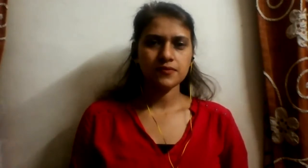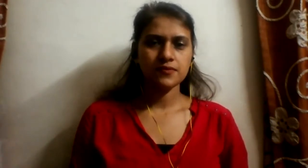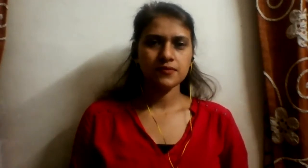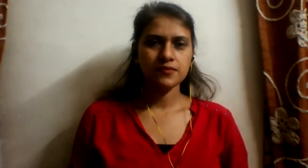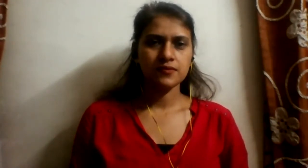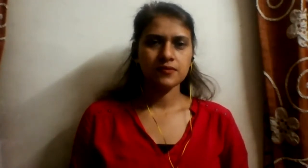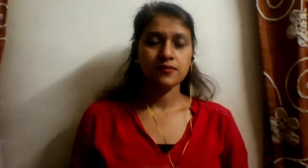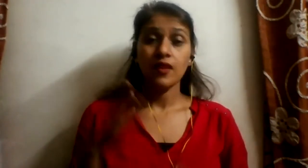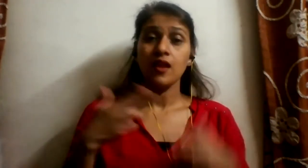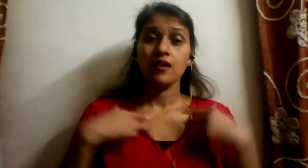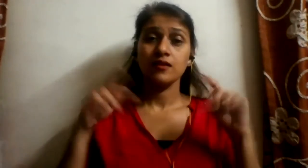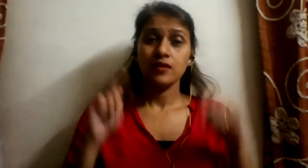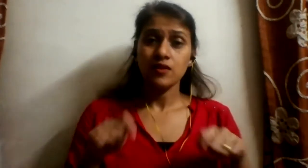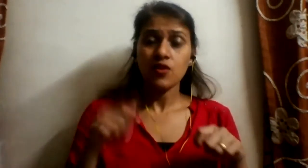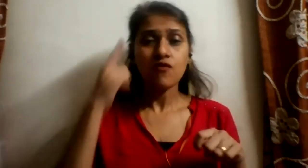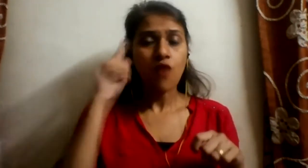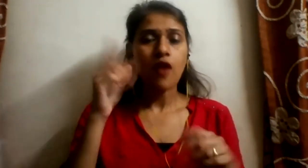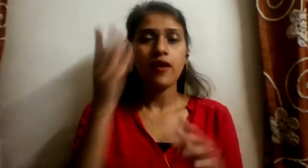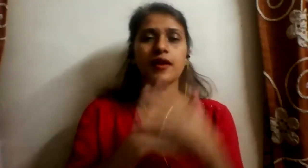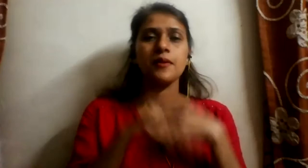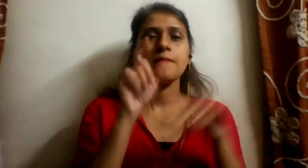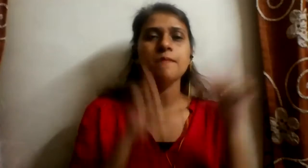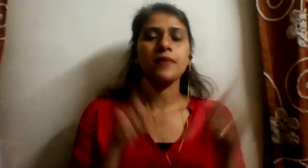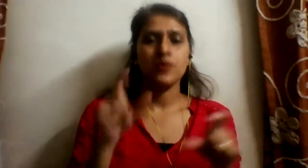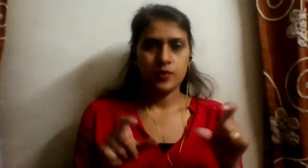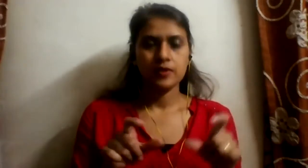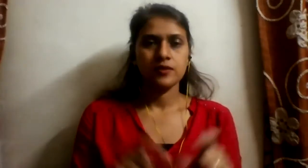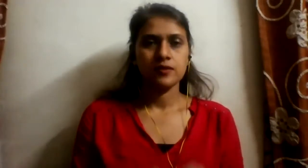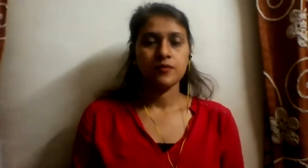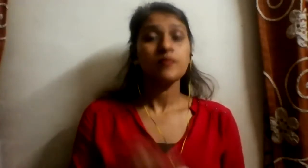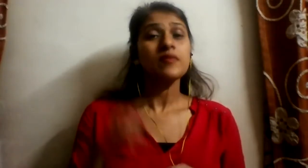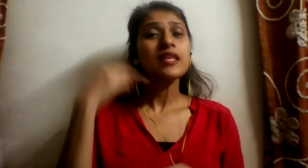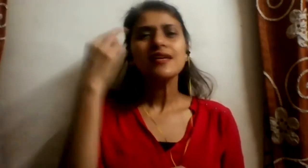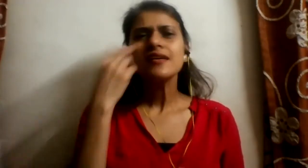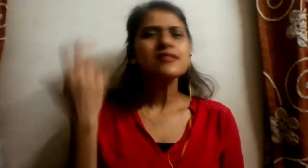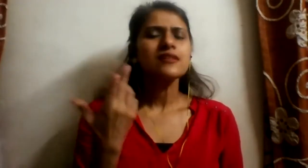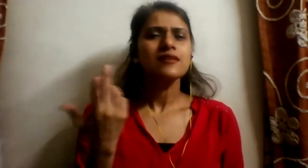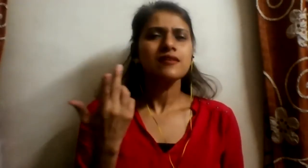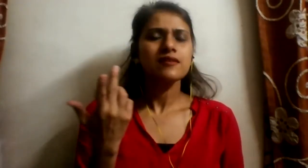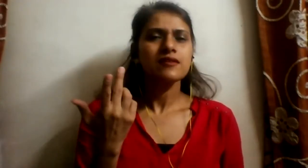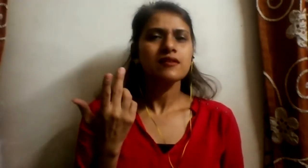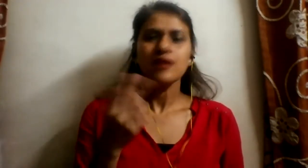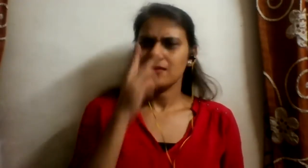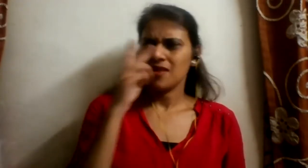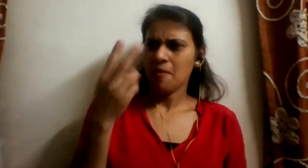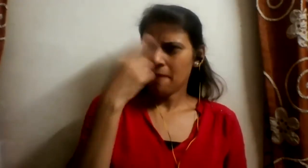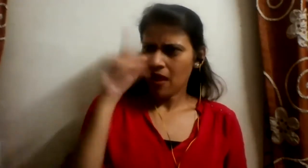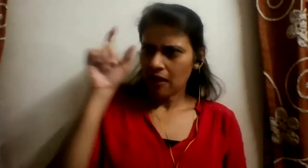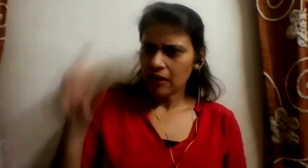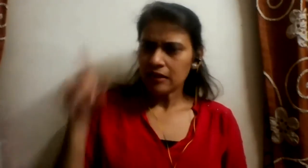for rights of persons with disabilities. So the reason why we did not see blind people as judge was, I